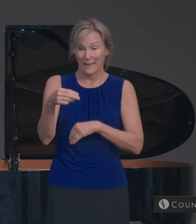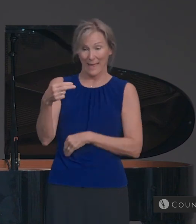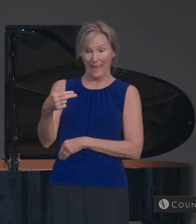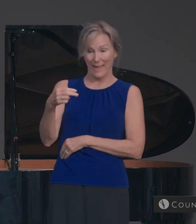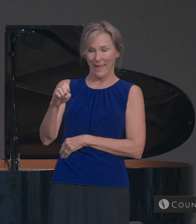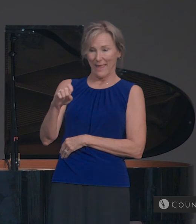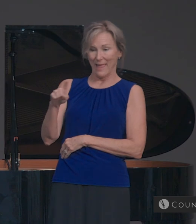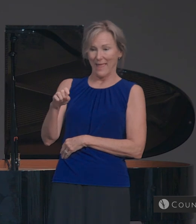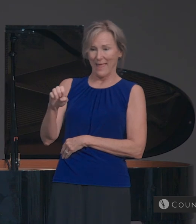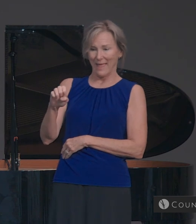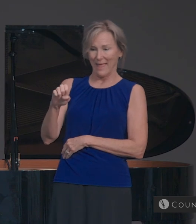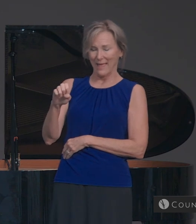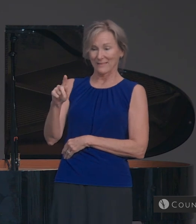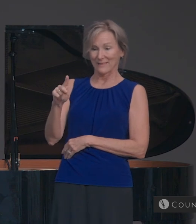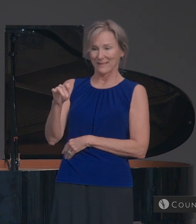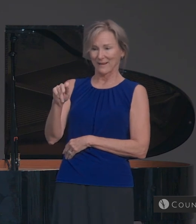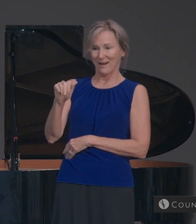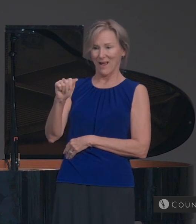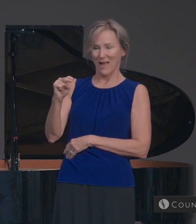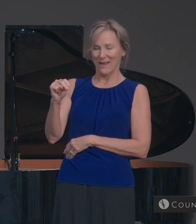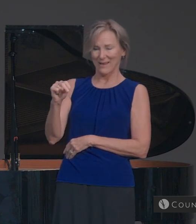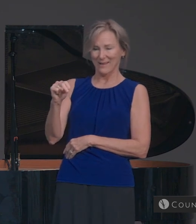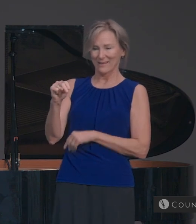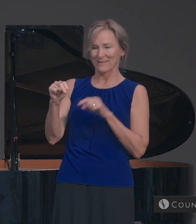Hezekiah, because he responded correctly to the word,